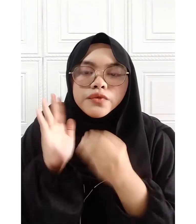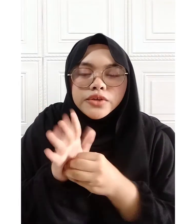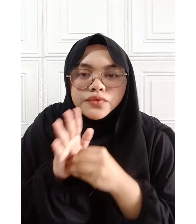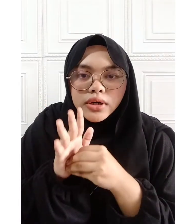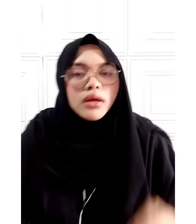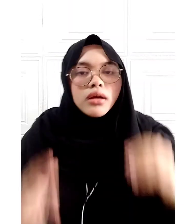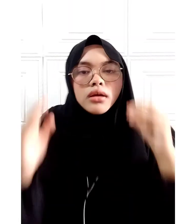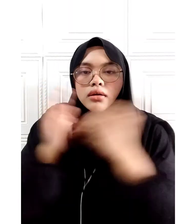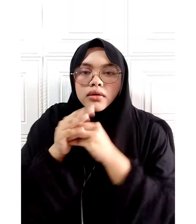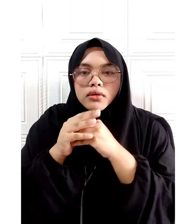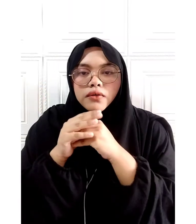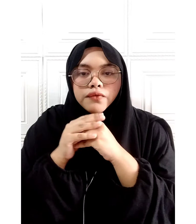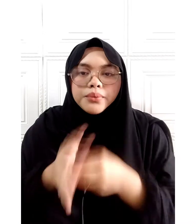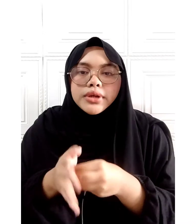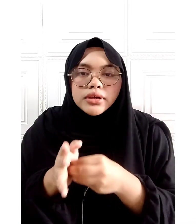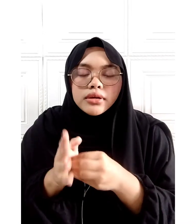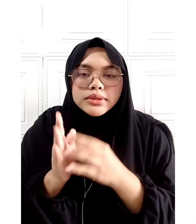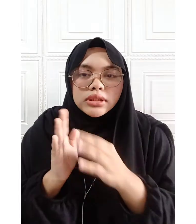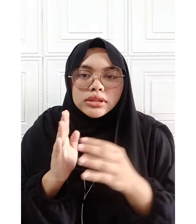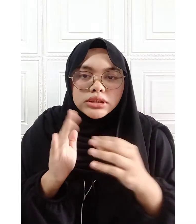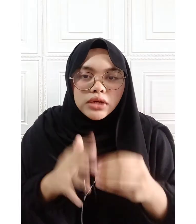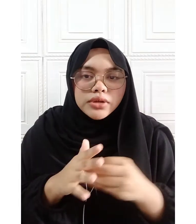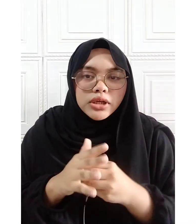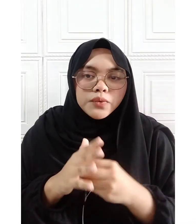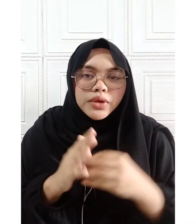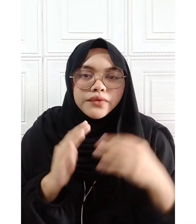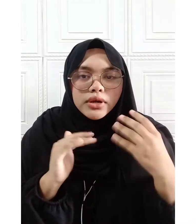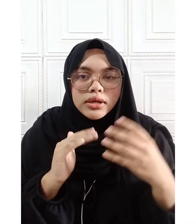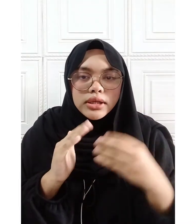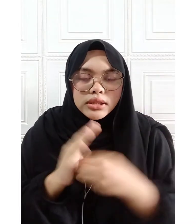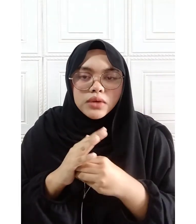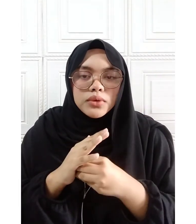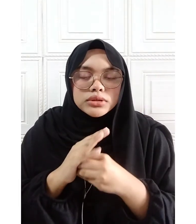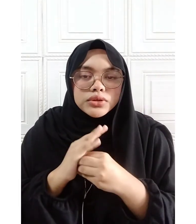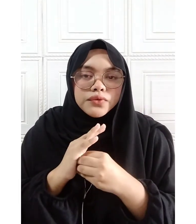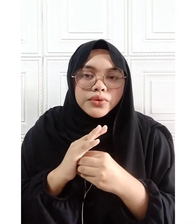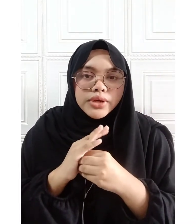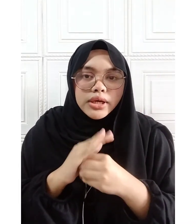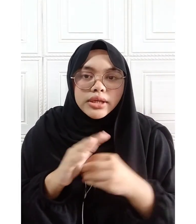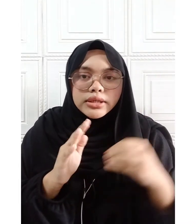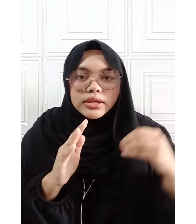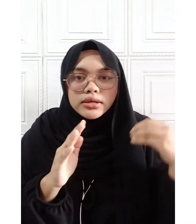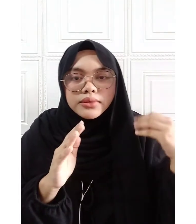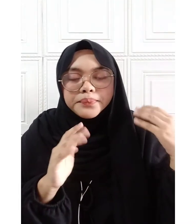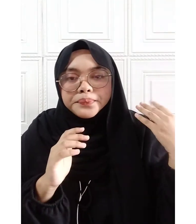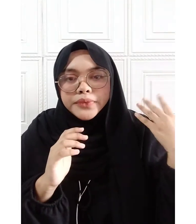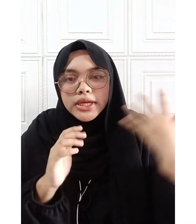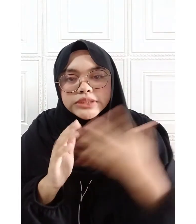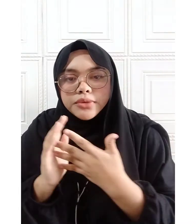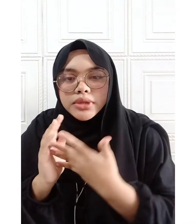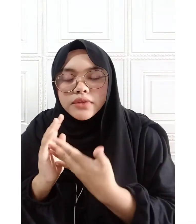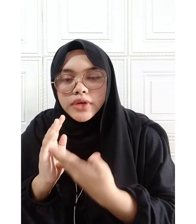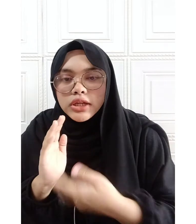found from the percentage error that we have calculated, we also found that the experimental value